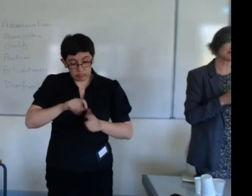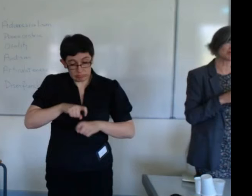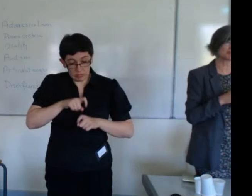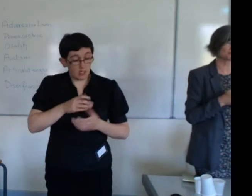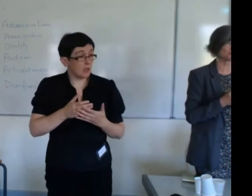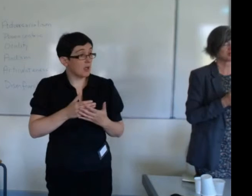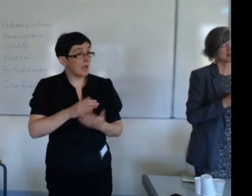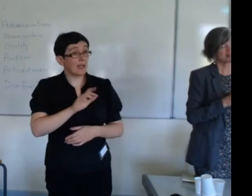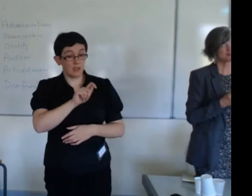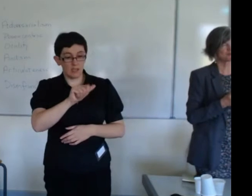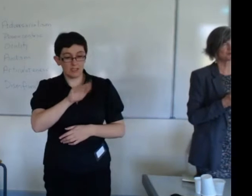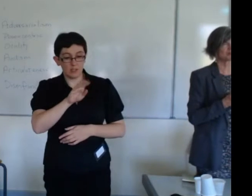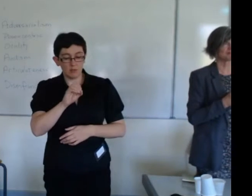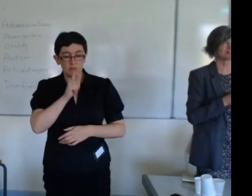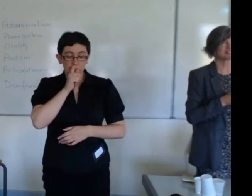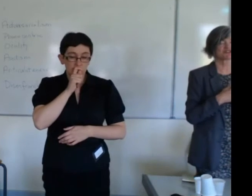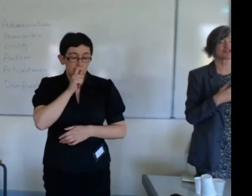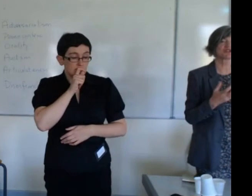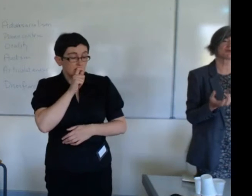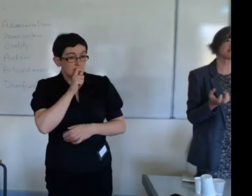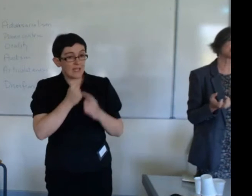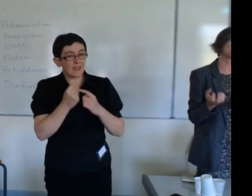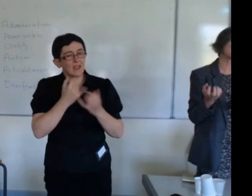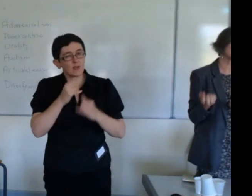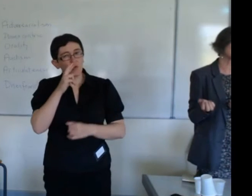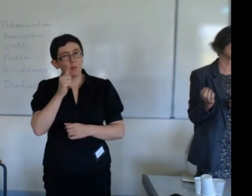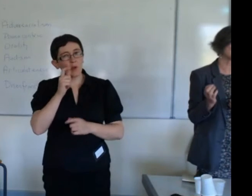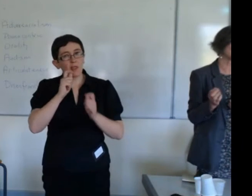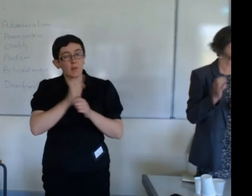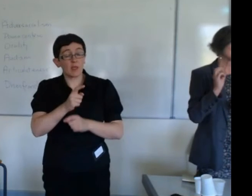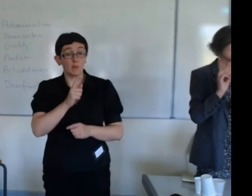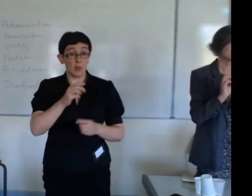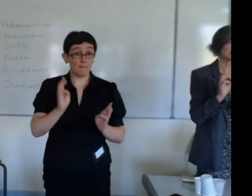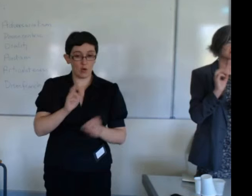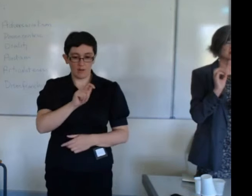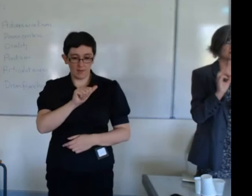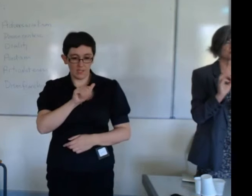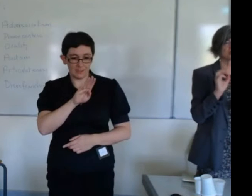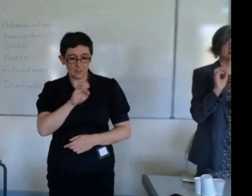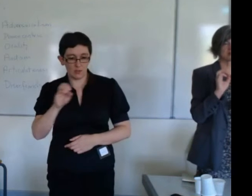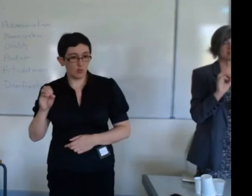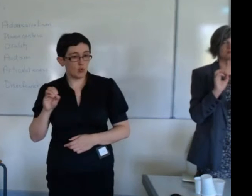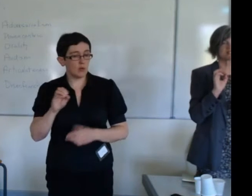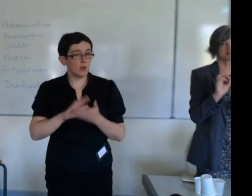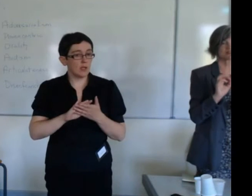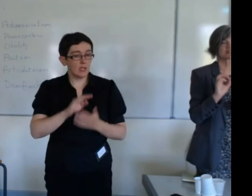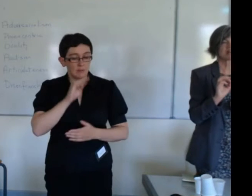about taboo, I used to try and figure this out years ago, but I think the power of a taboo is the fact that something is made to be secret. And